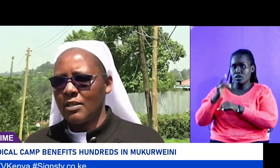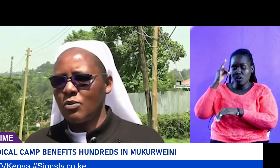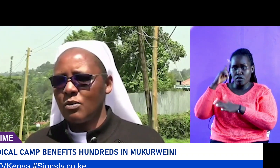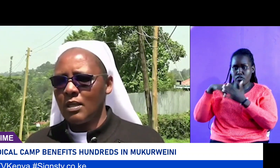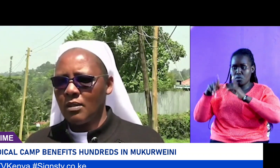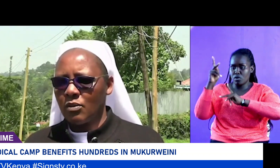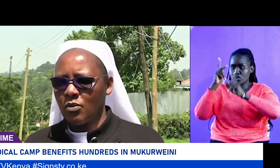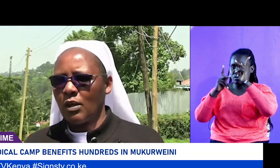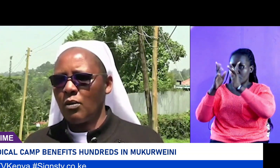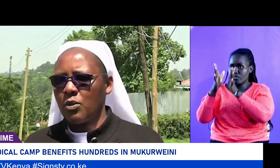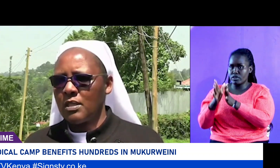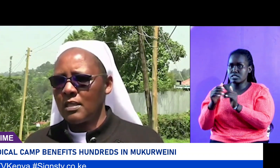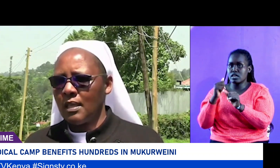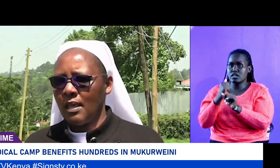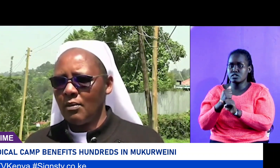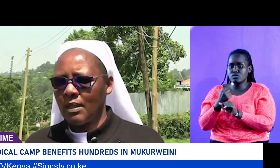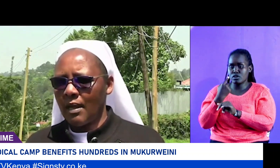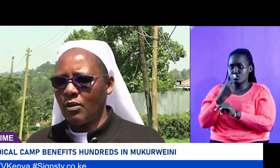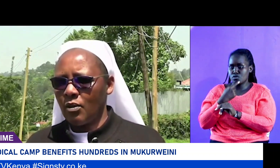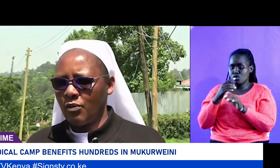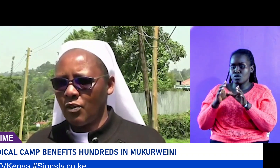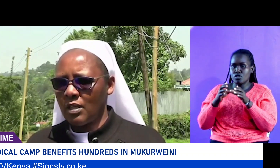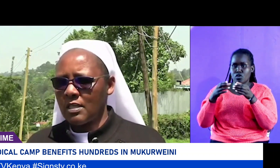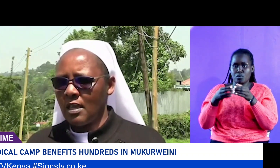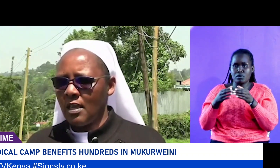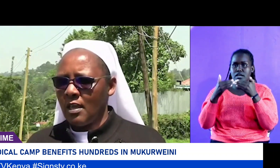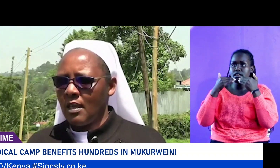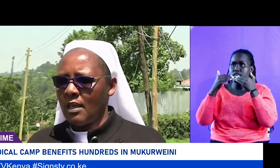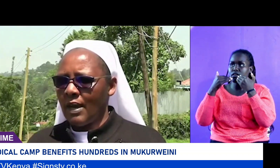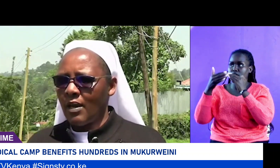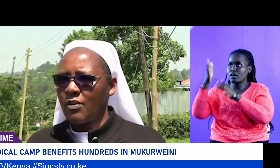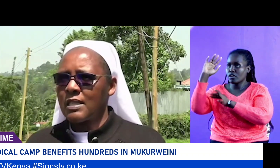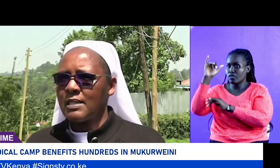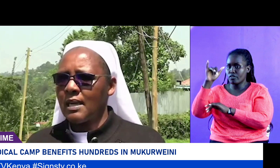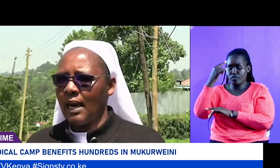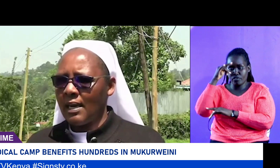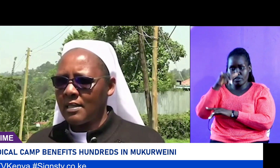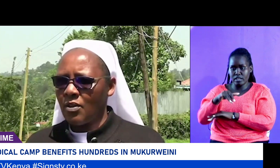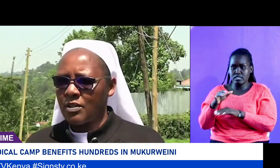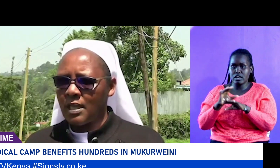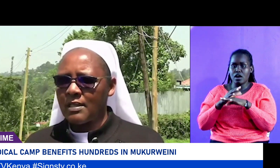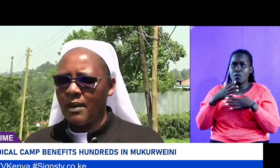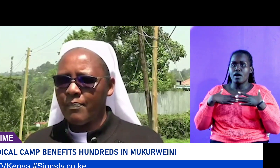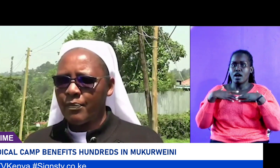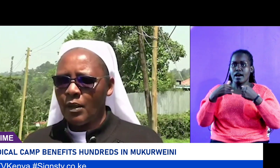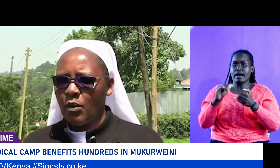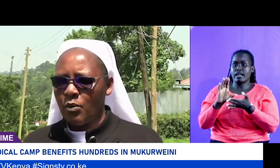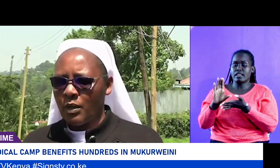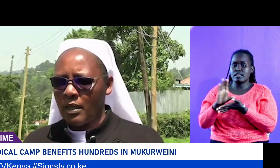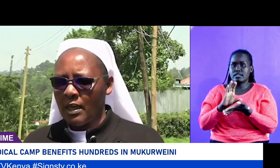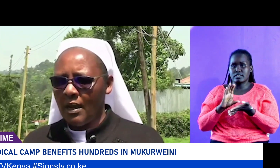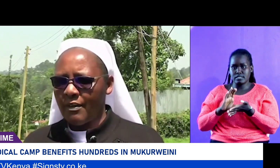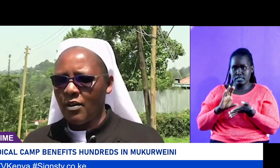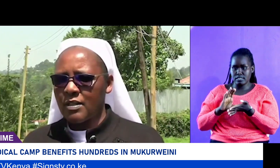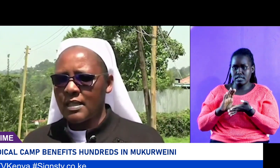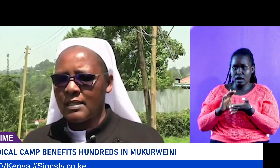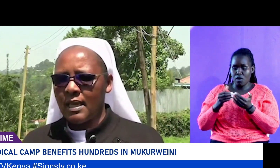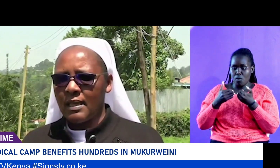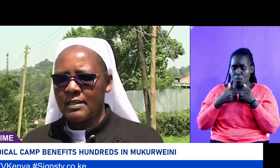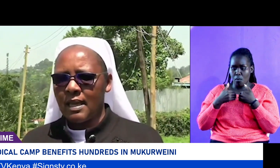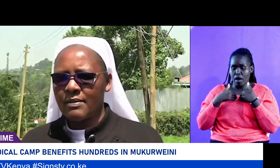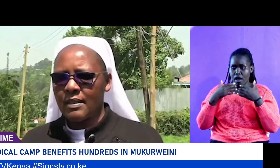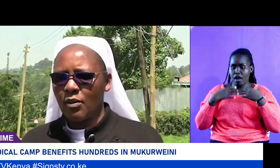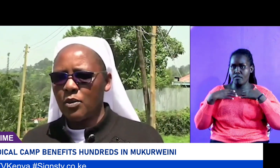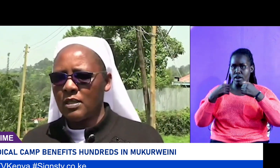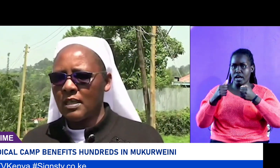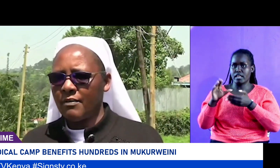Professor is doing to the community, and we thank God for it. In our health center, Kaheti Health Center, we have a health center